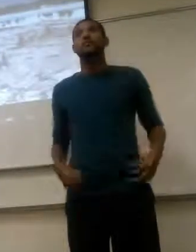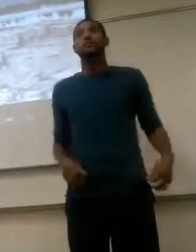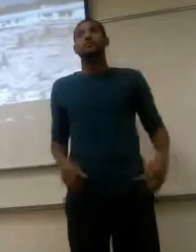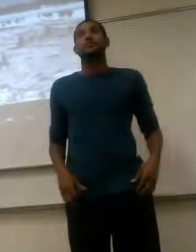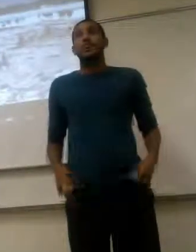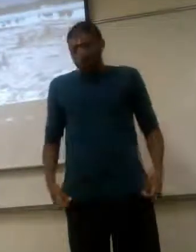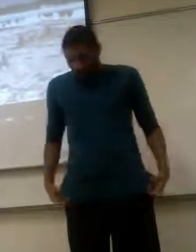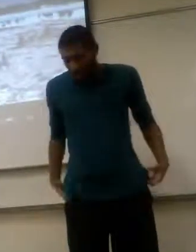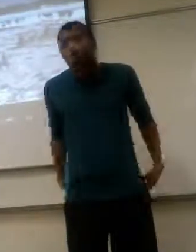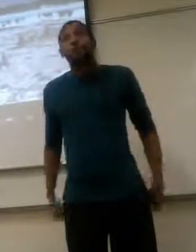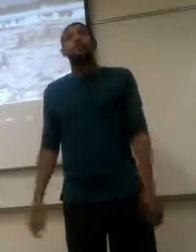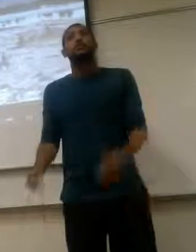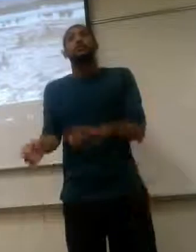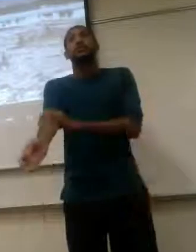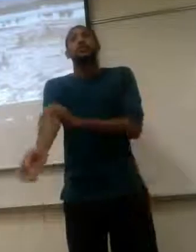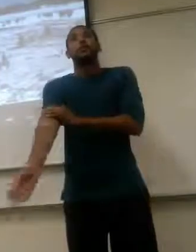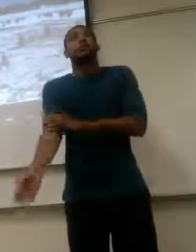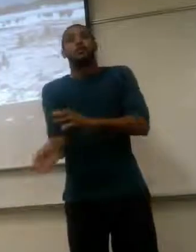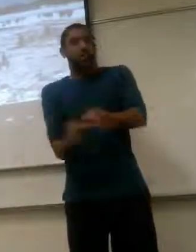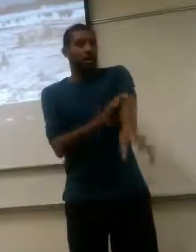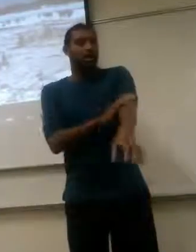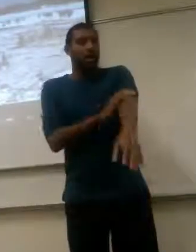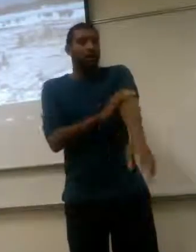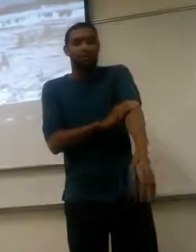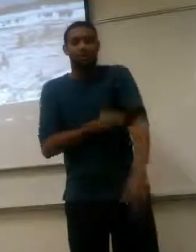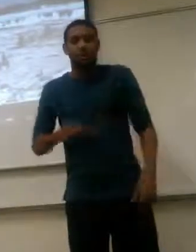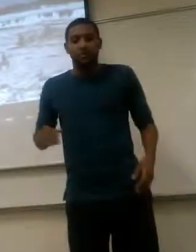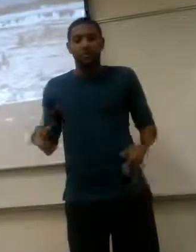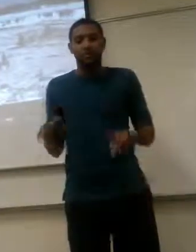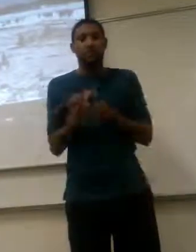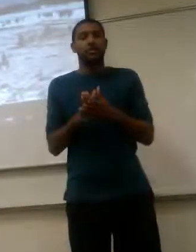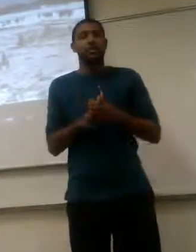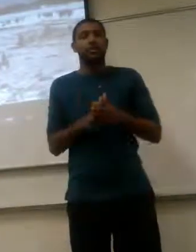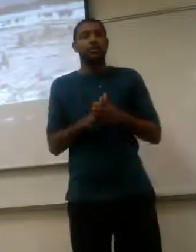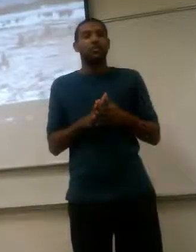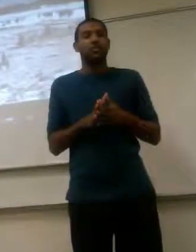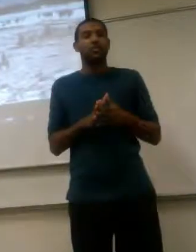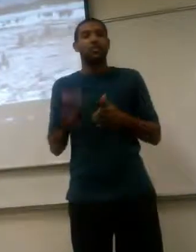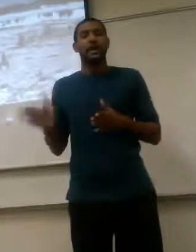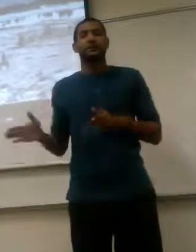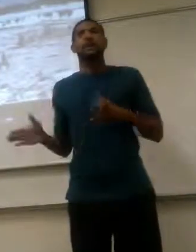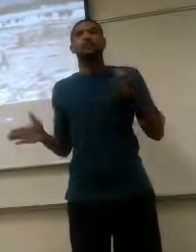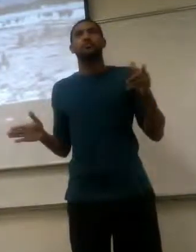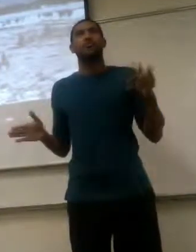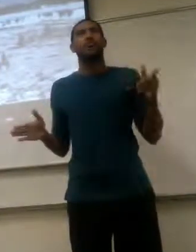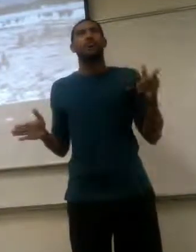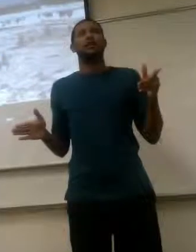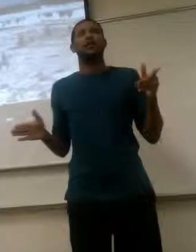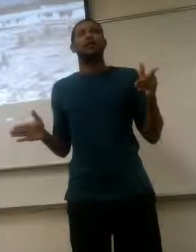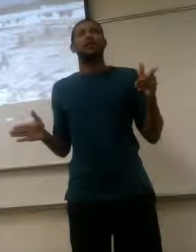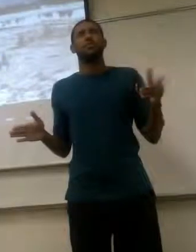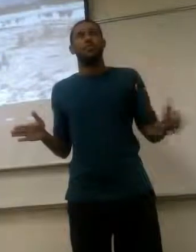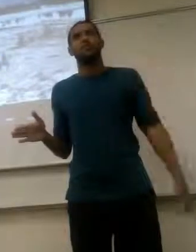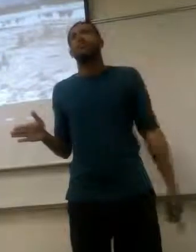Okay, roles? Register. I believe it is no longer classified. It is depicted